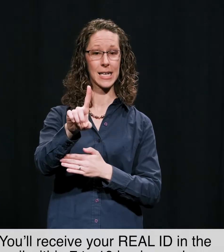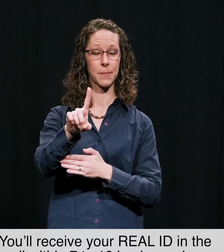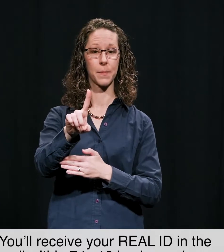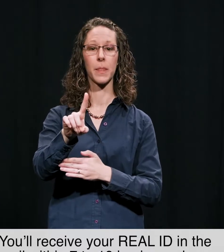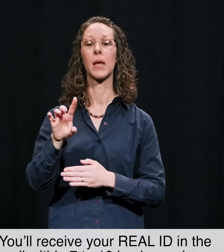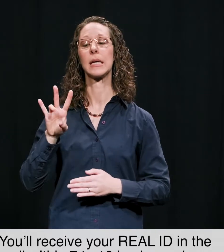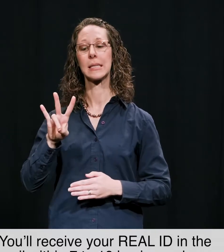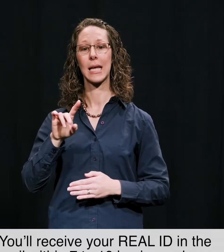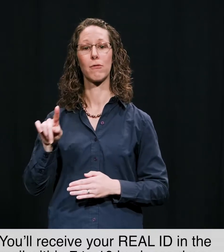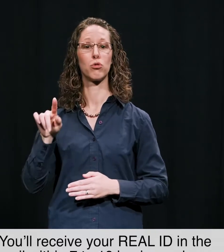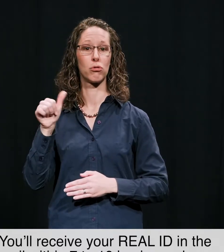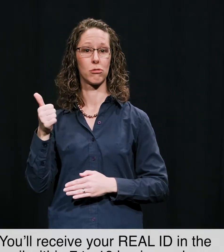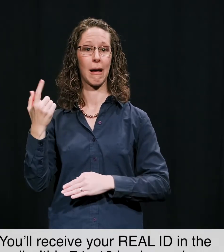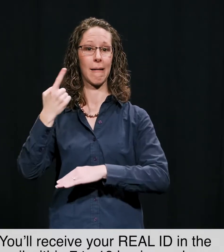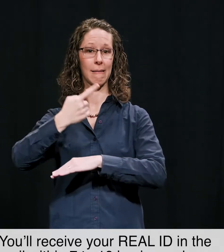7 to 10 business days.